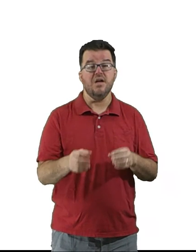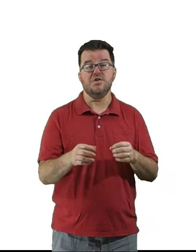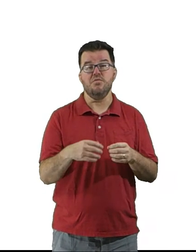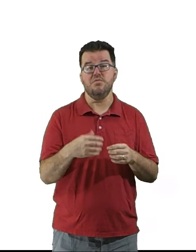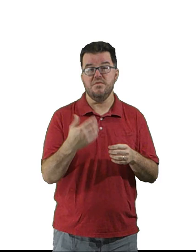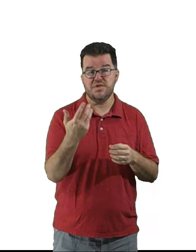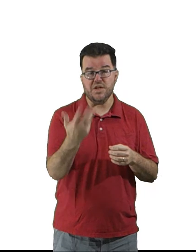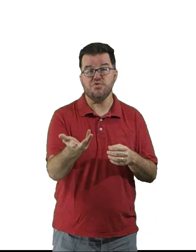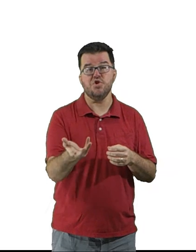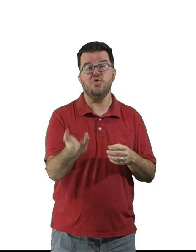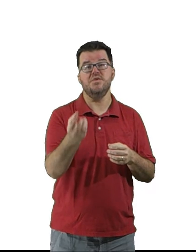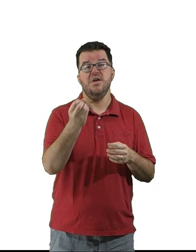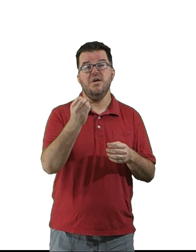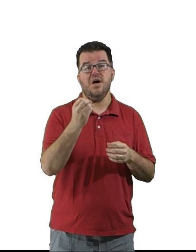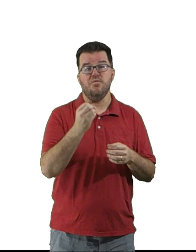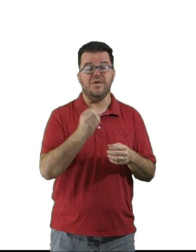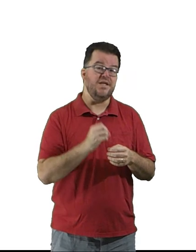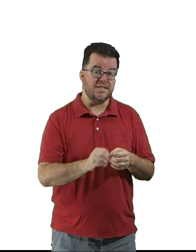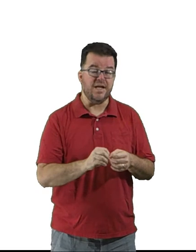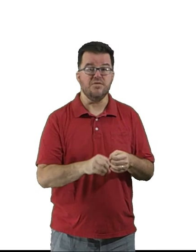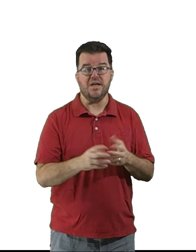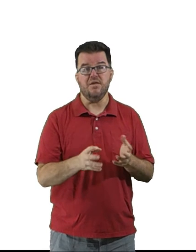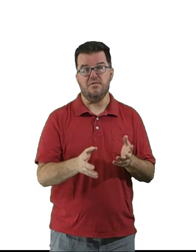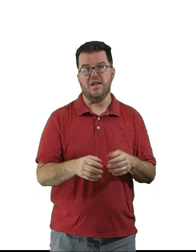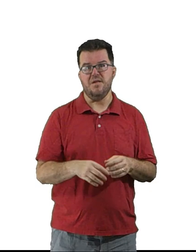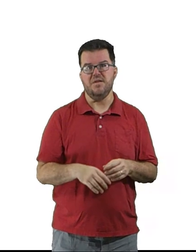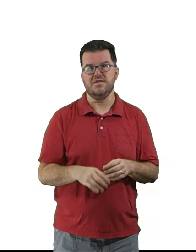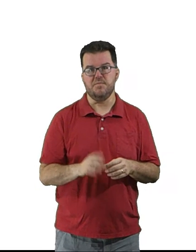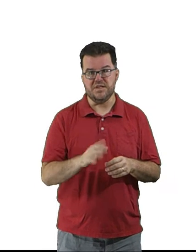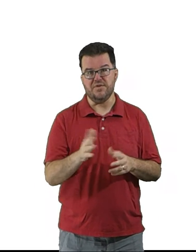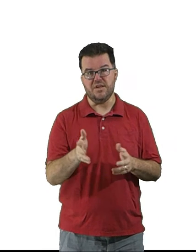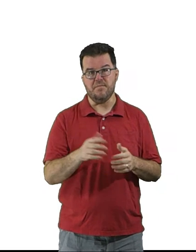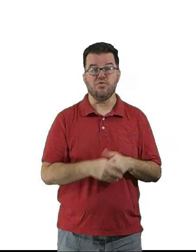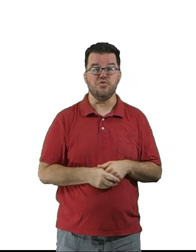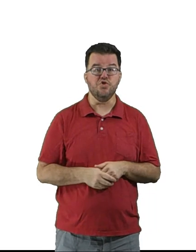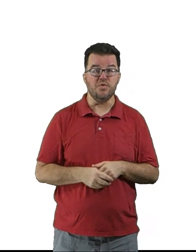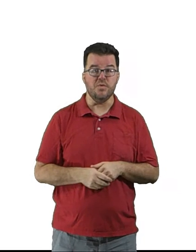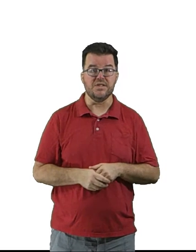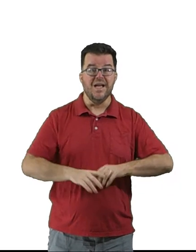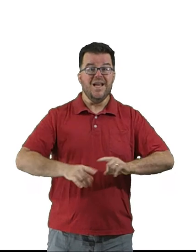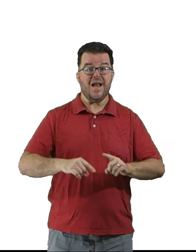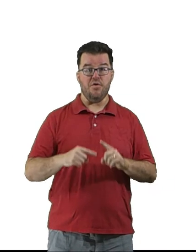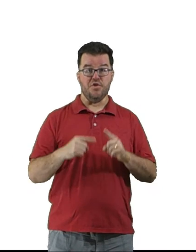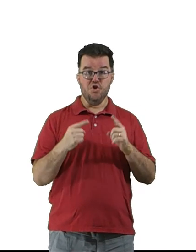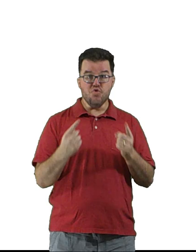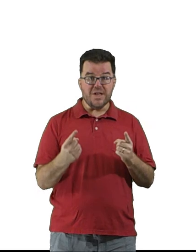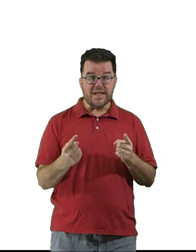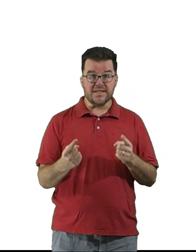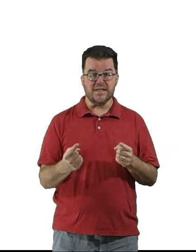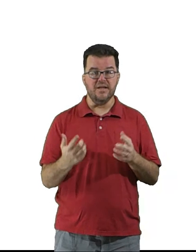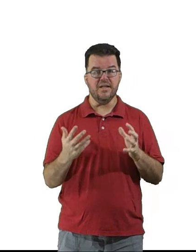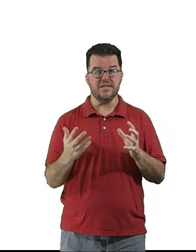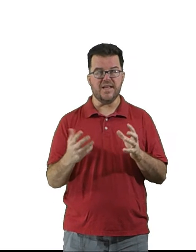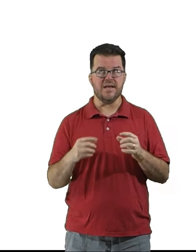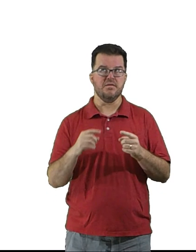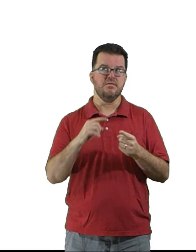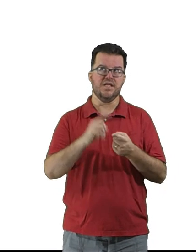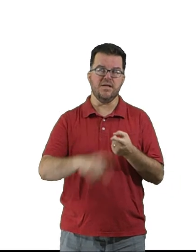So centrosomes relate to cytoskeletal elements, specifically microtubules. Now, the nucleus is that